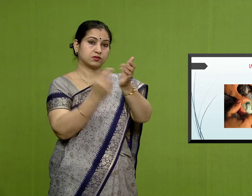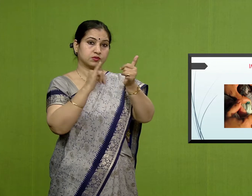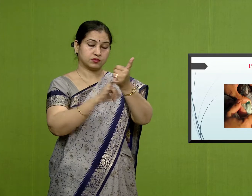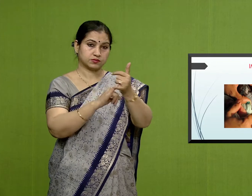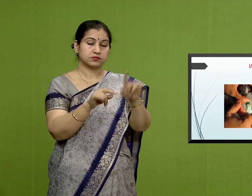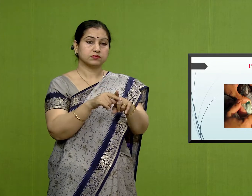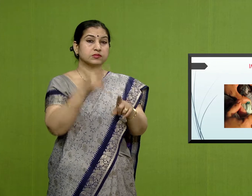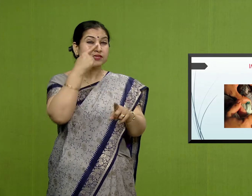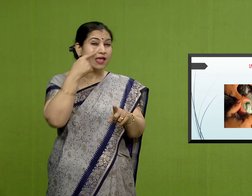jaundice,